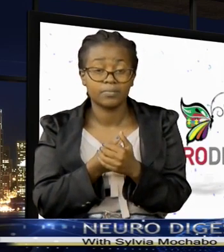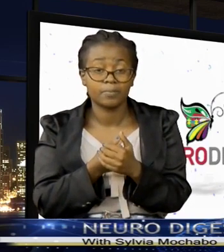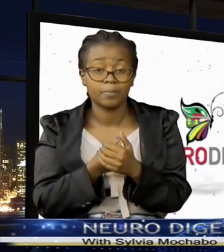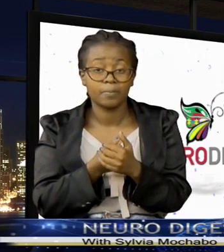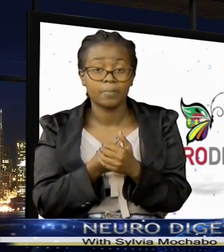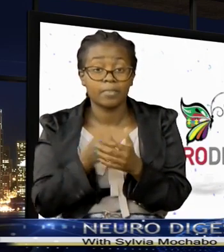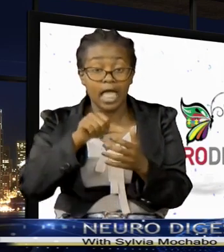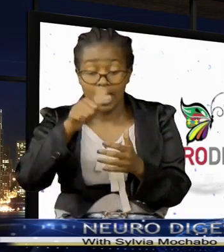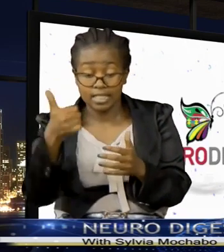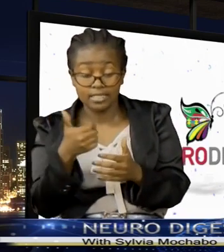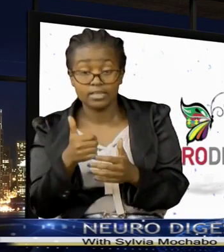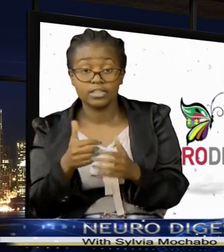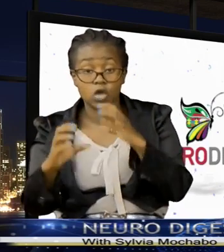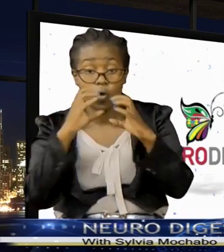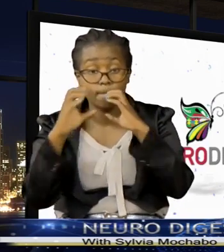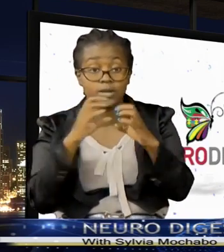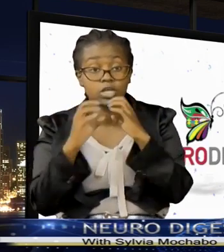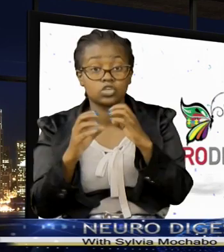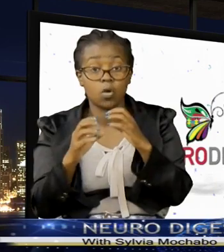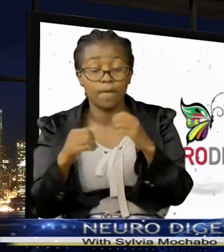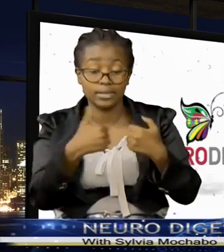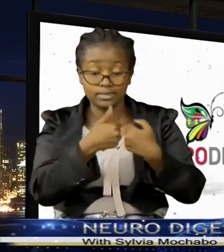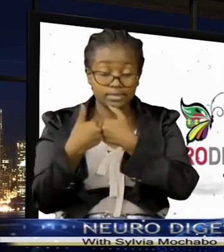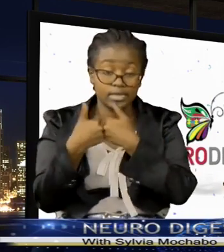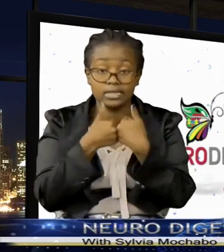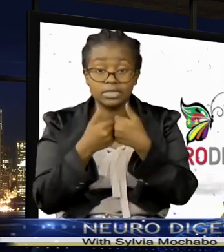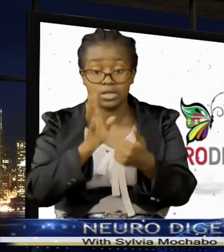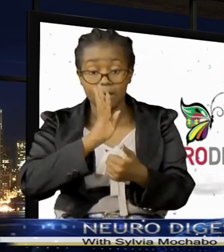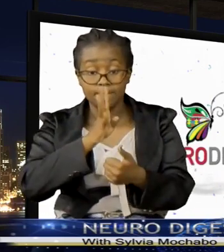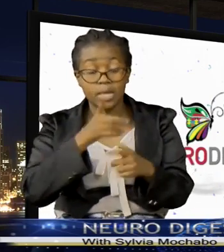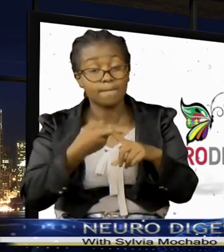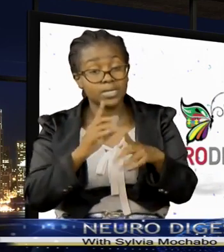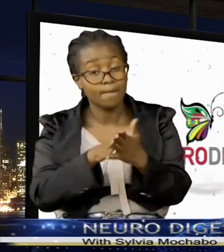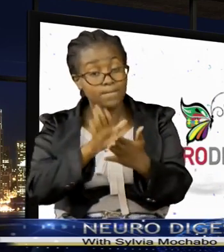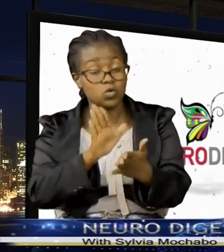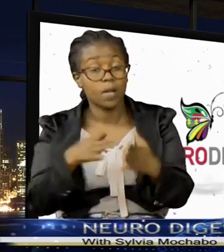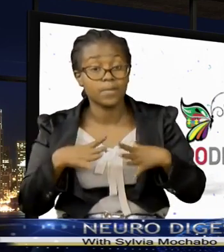disability. The other thing is their communication will be challenged in speaking, but